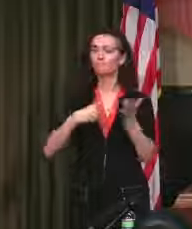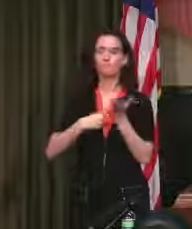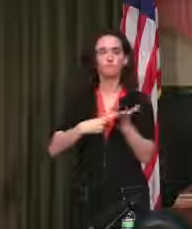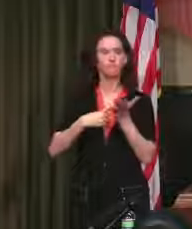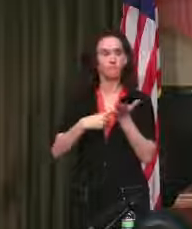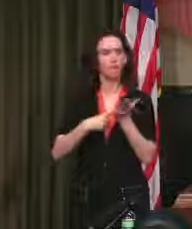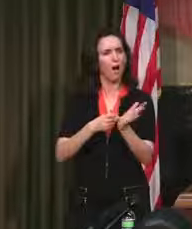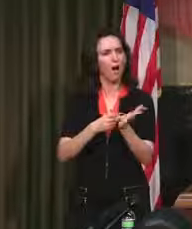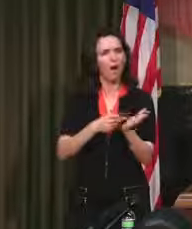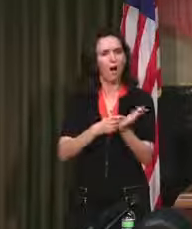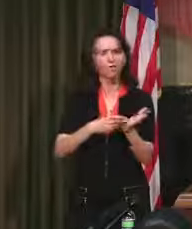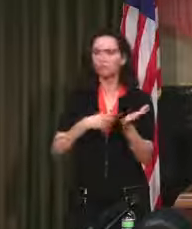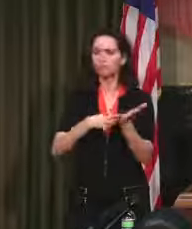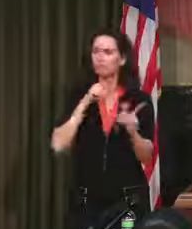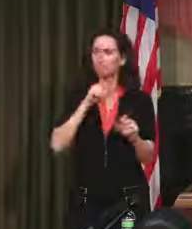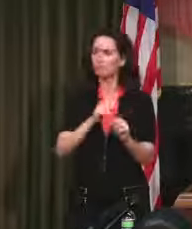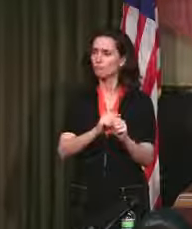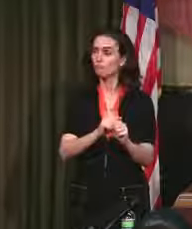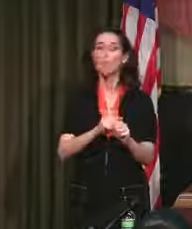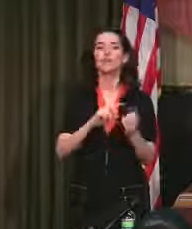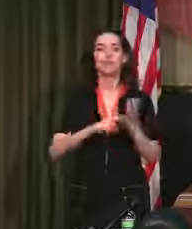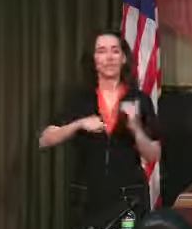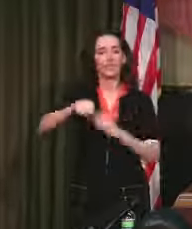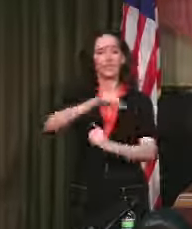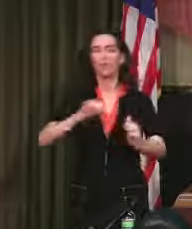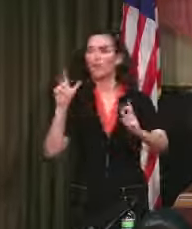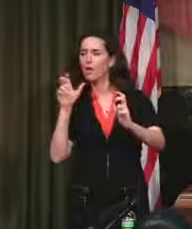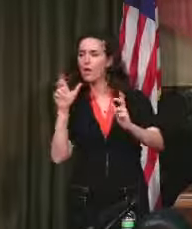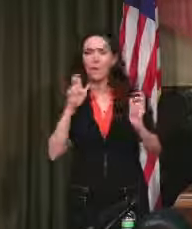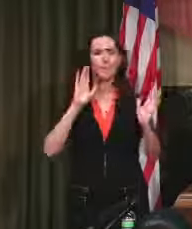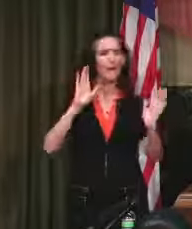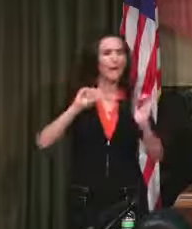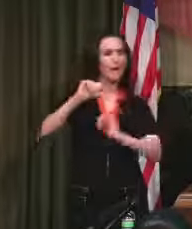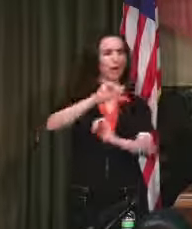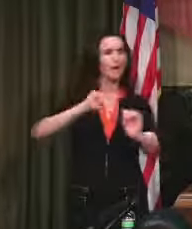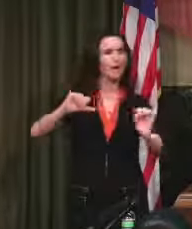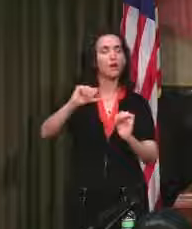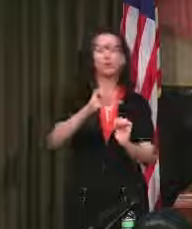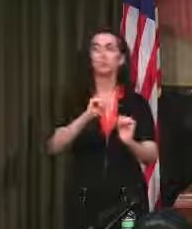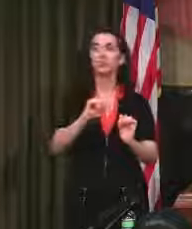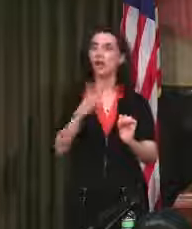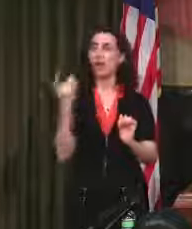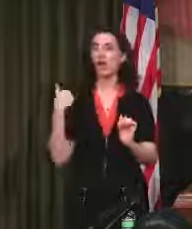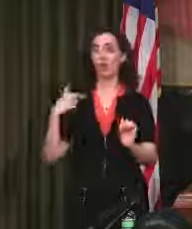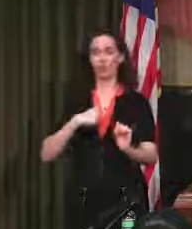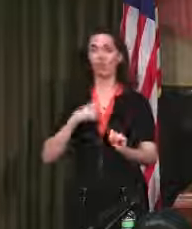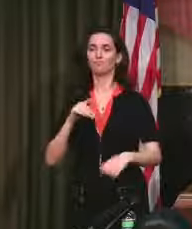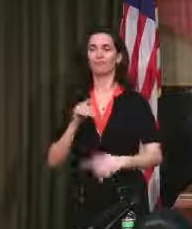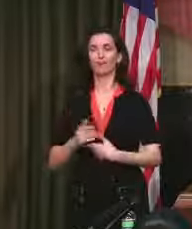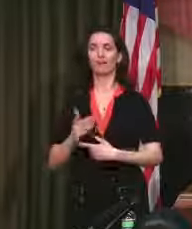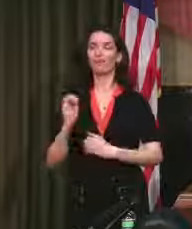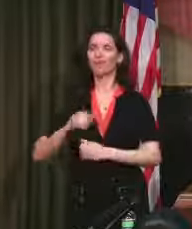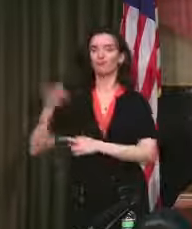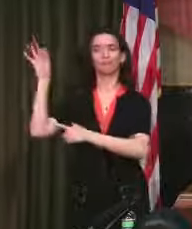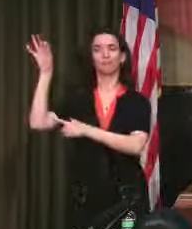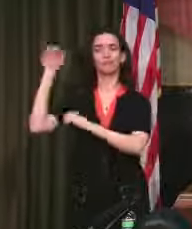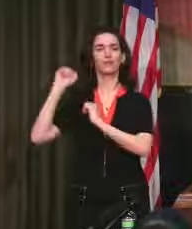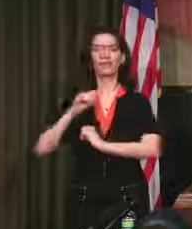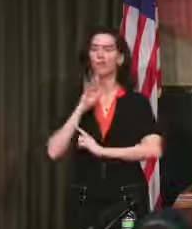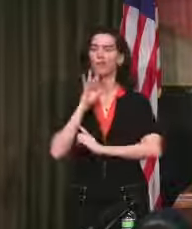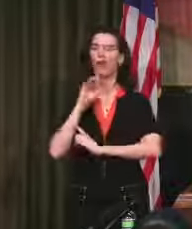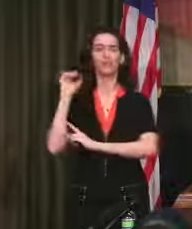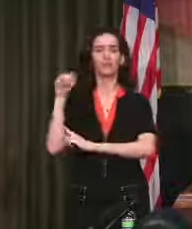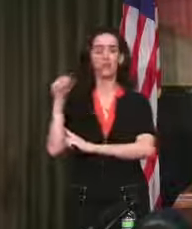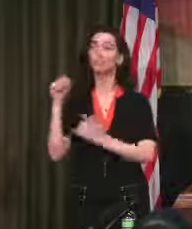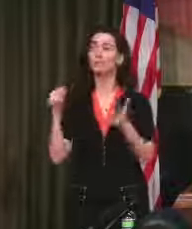conversations, and really start to listen to one another, because we've always been able to talk, but the listening has been in